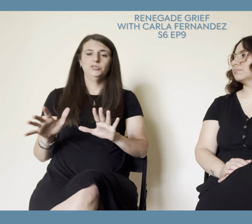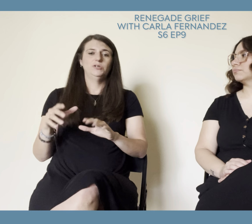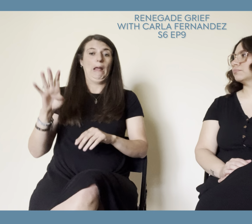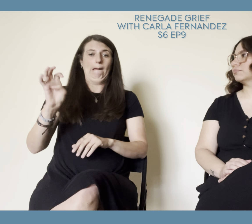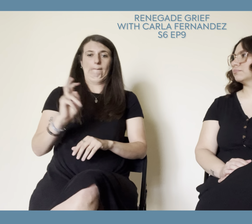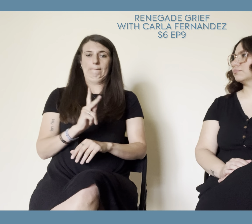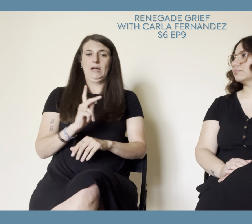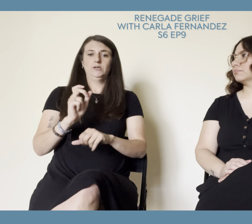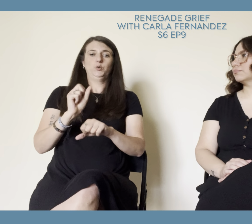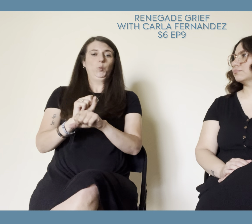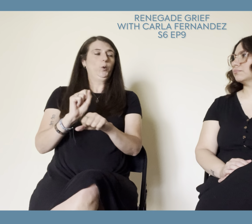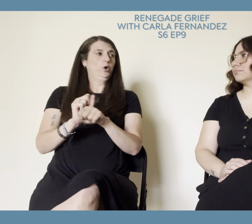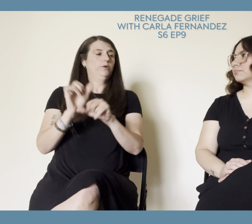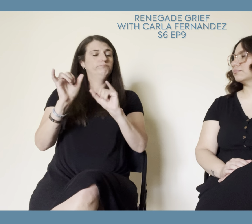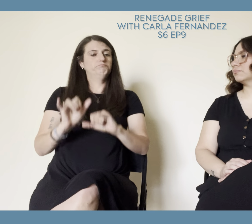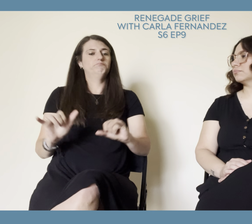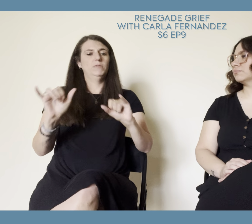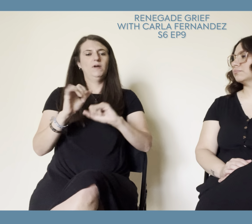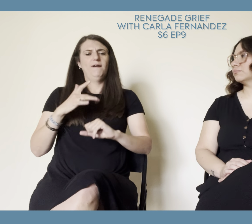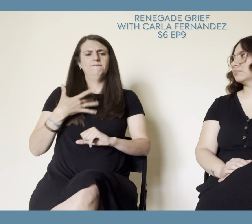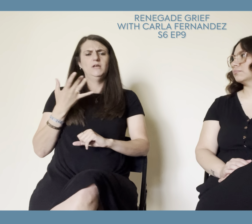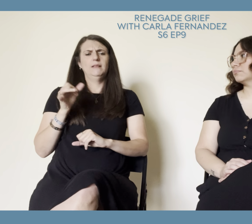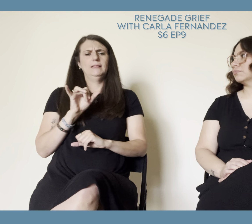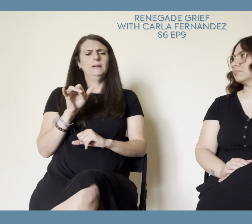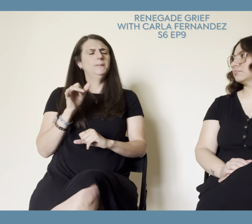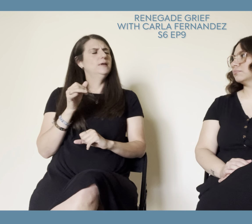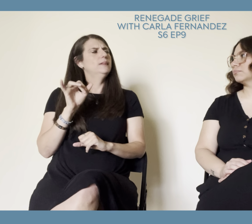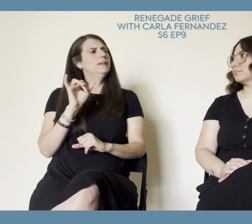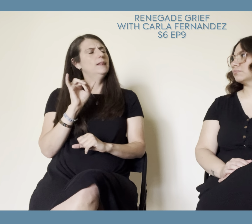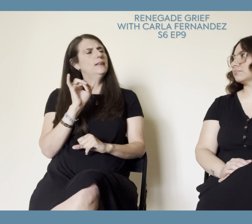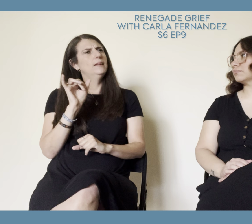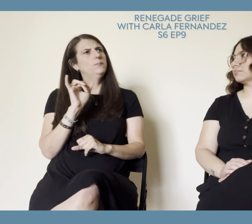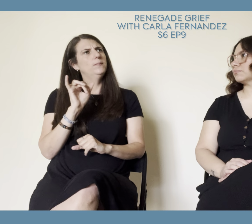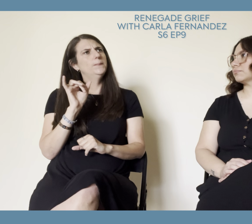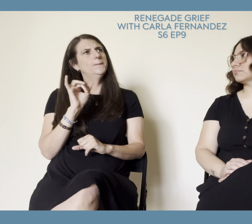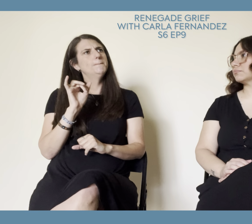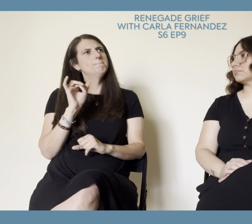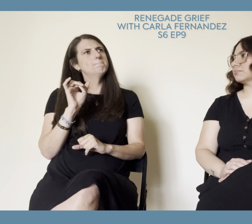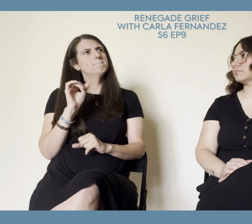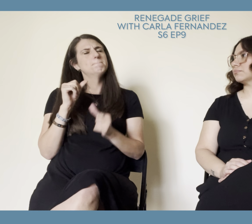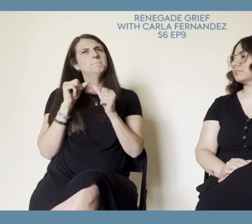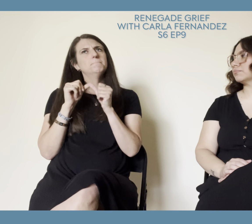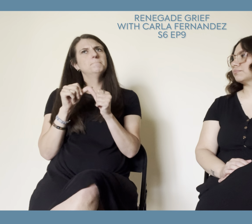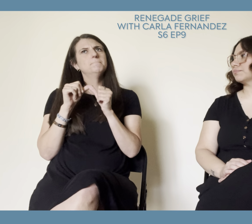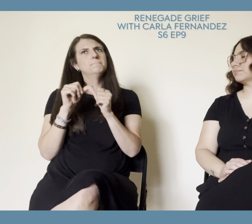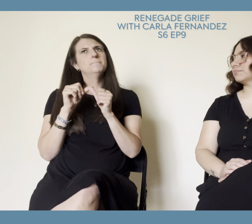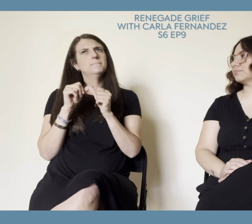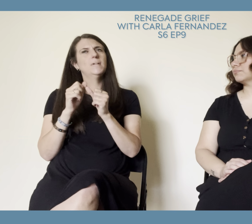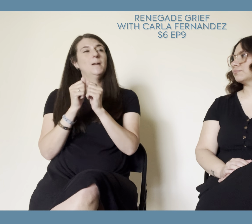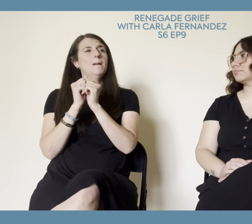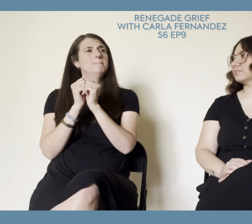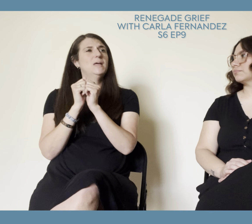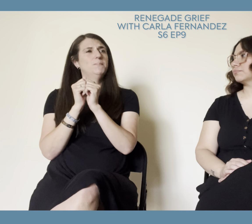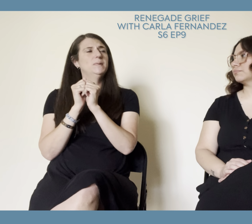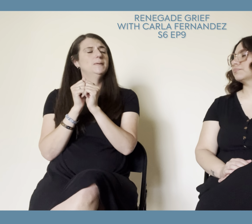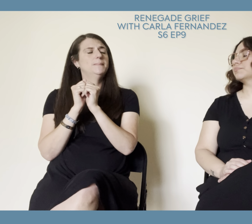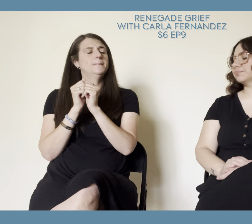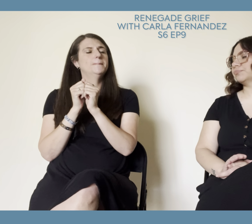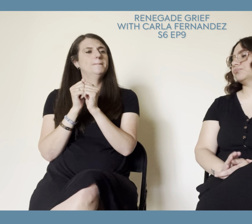and I remember it feeling a little bit more like this constant companion, the thing that was always on the tip of my